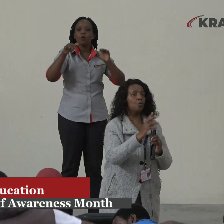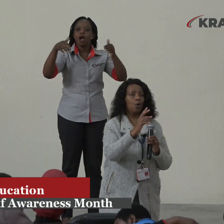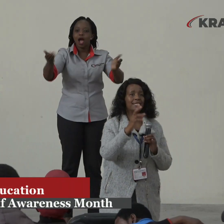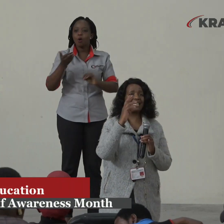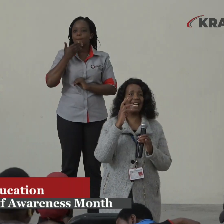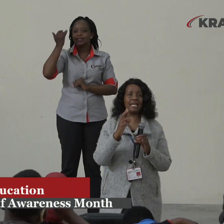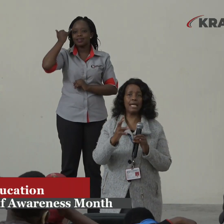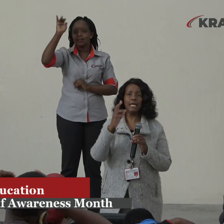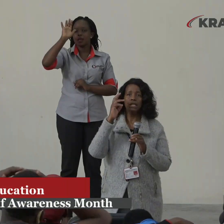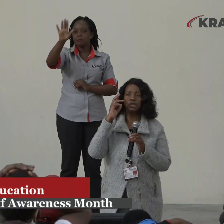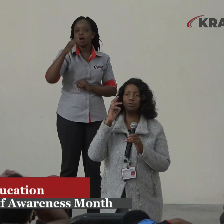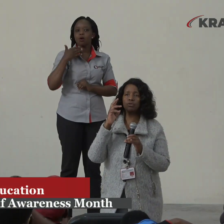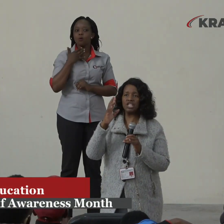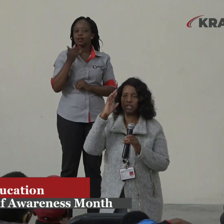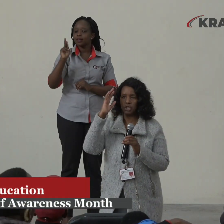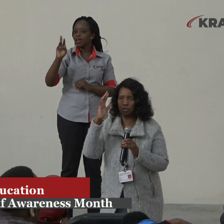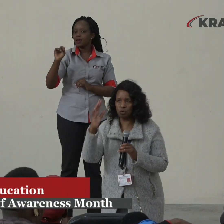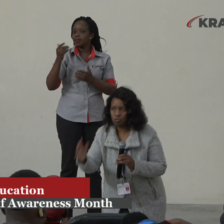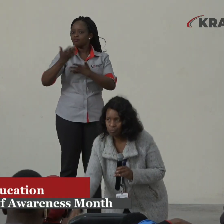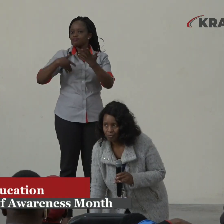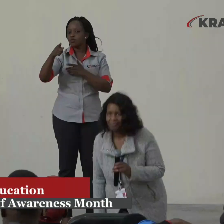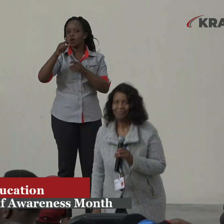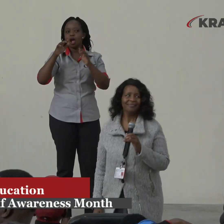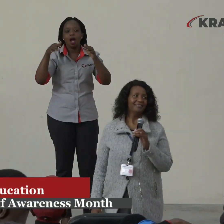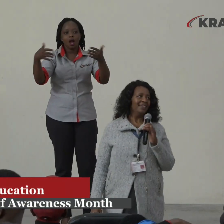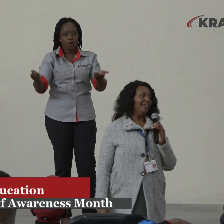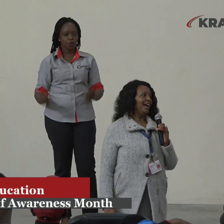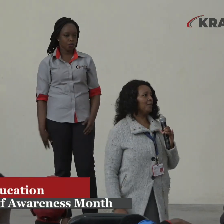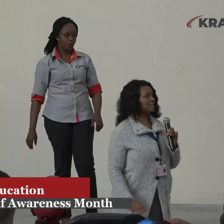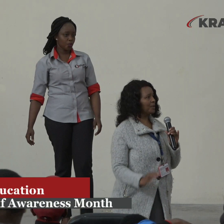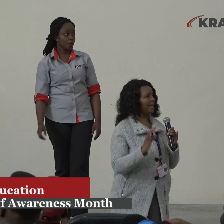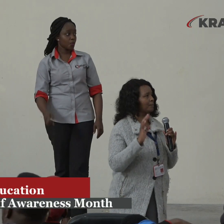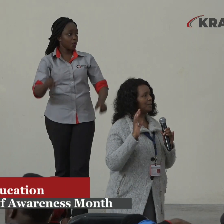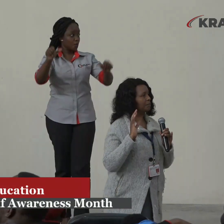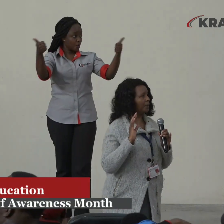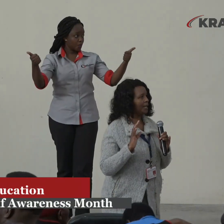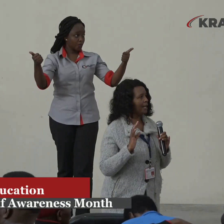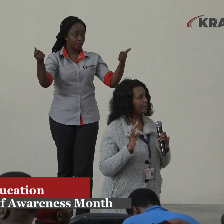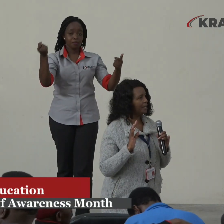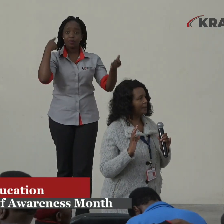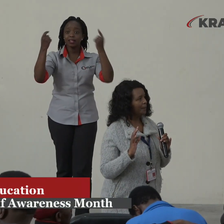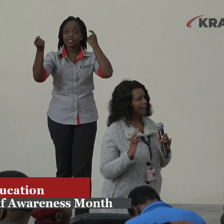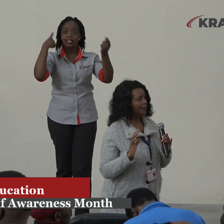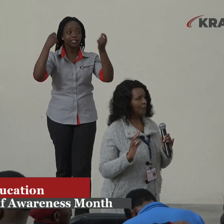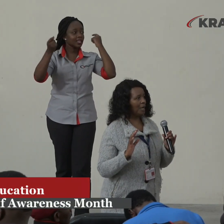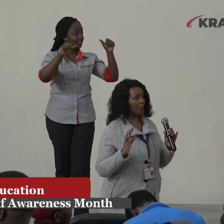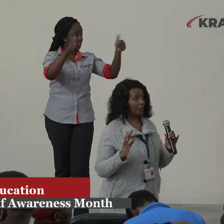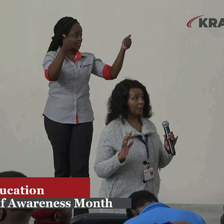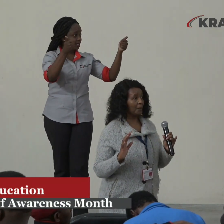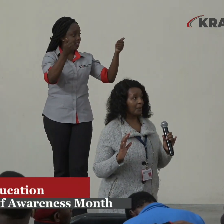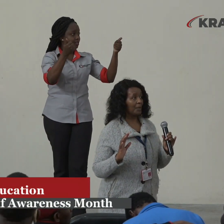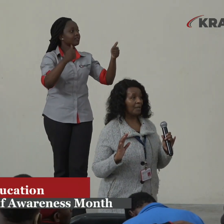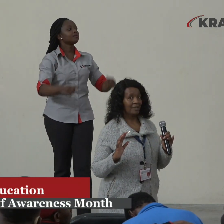you want KRA to reach you? Are we together up to that point, Abdi? We are